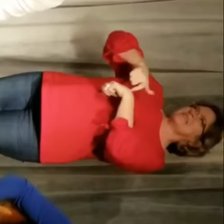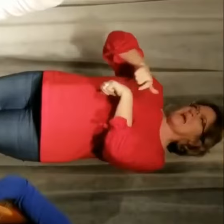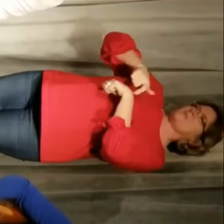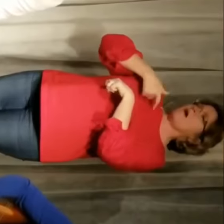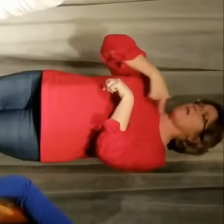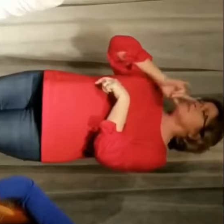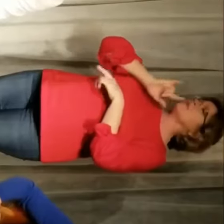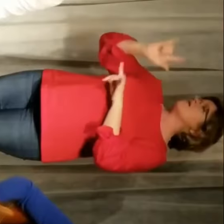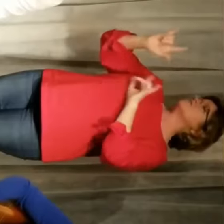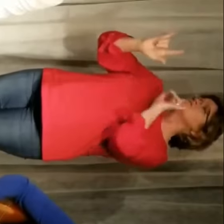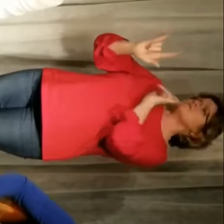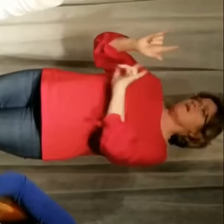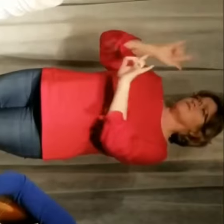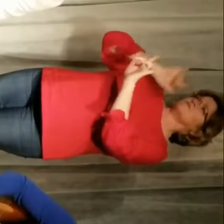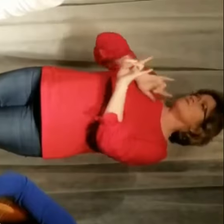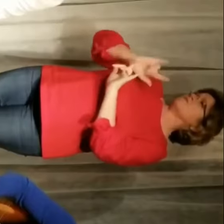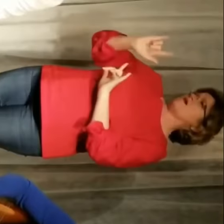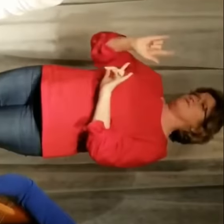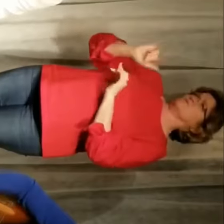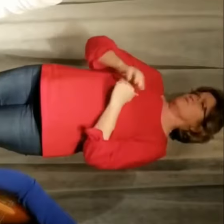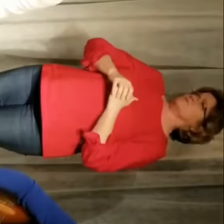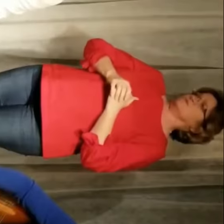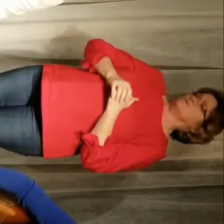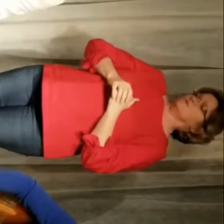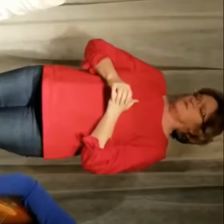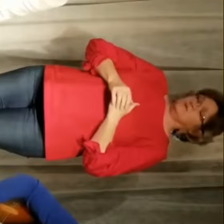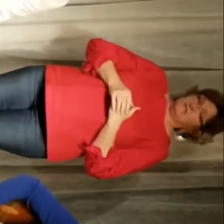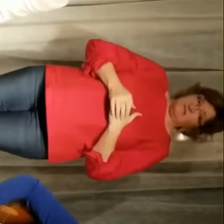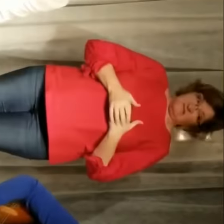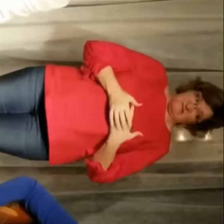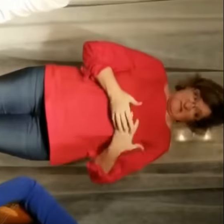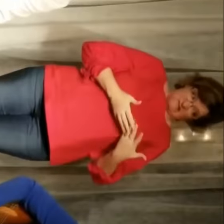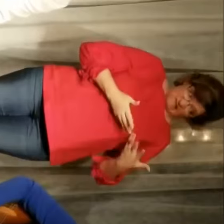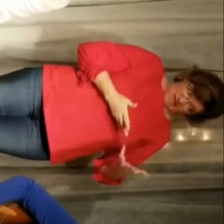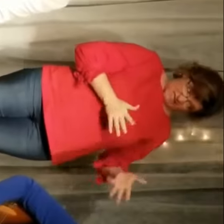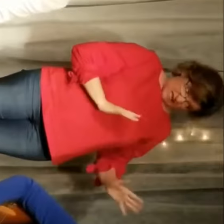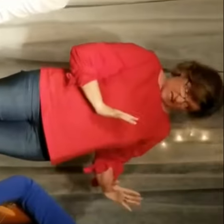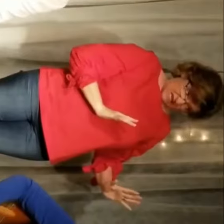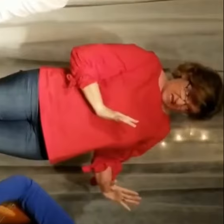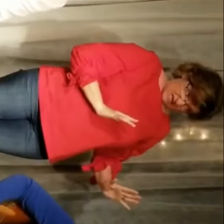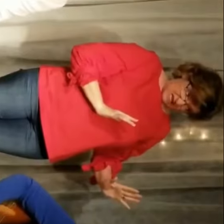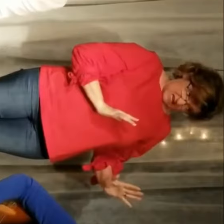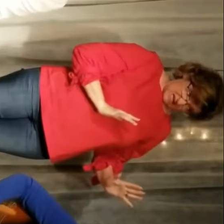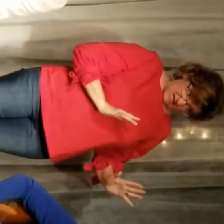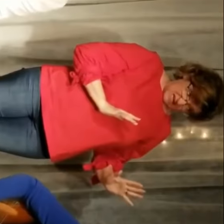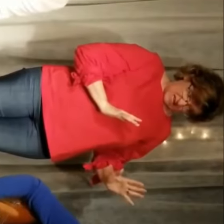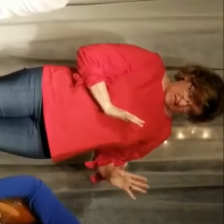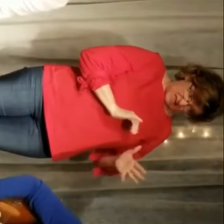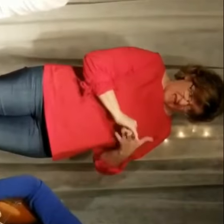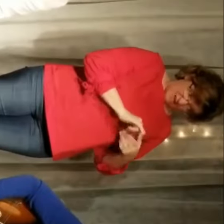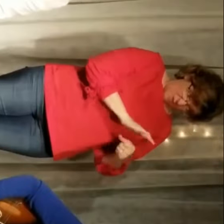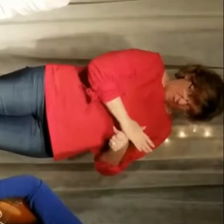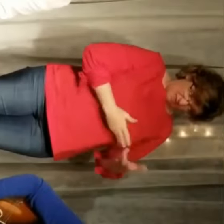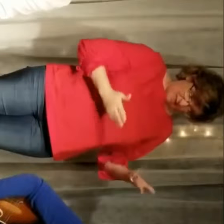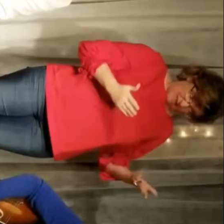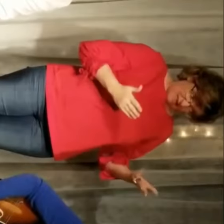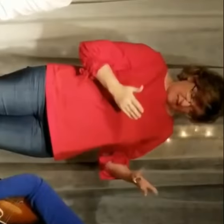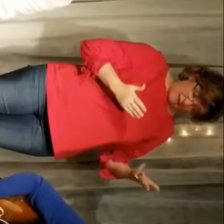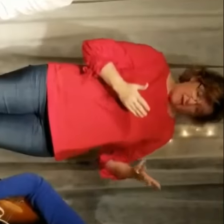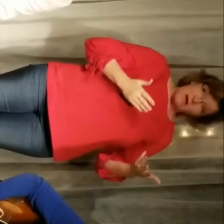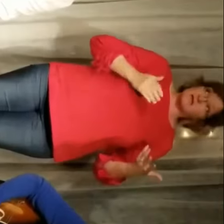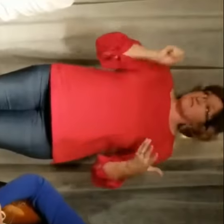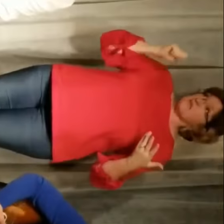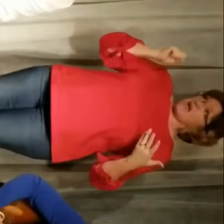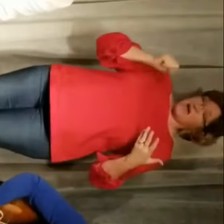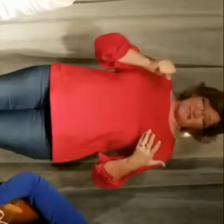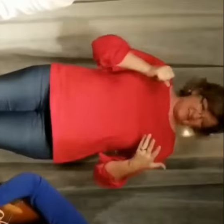you, love you, love you. That's it? That's the whole chorus? So far, why? I heard an A